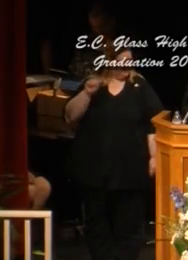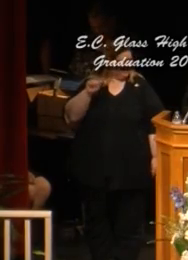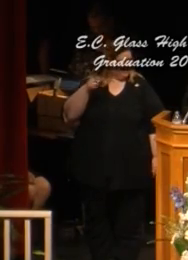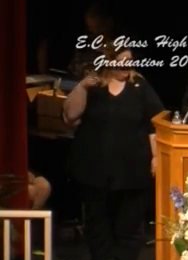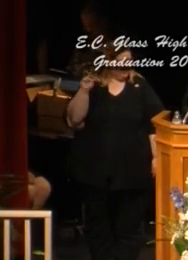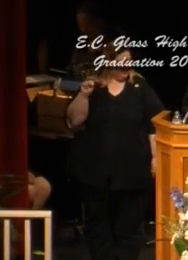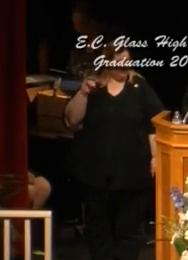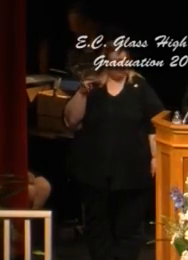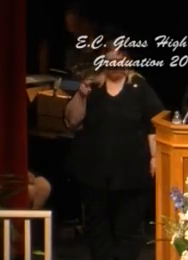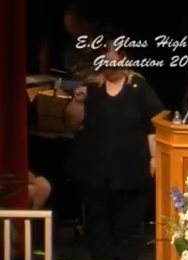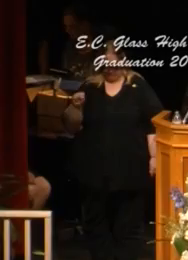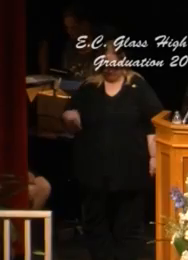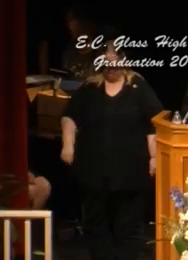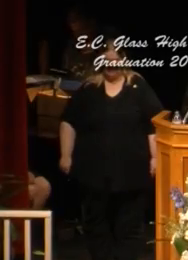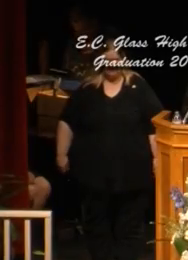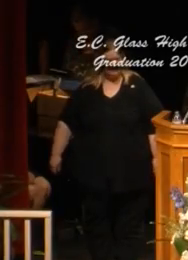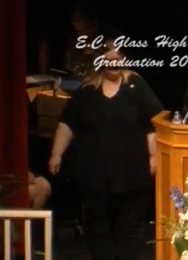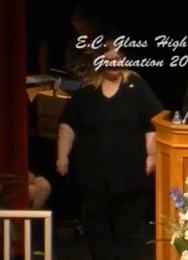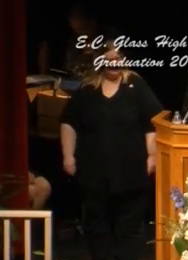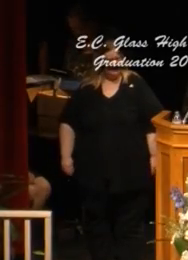Don Jewel Jones.